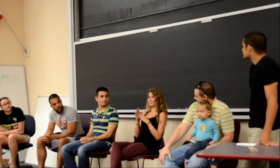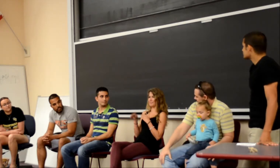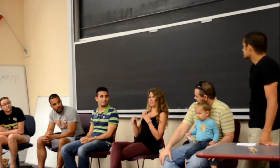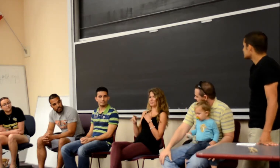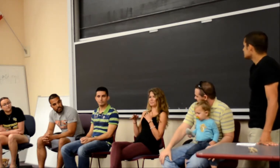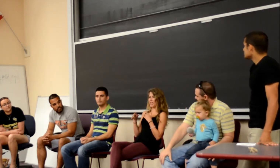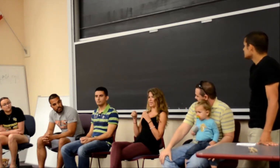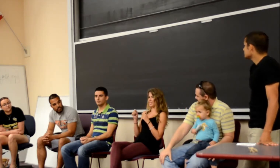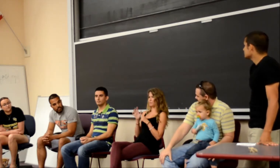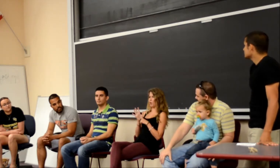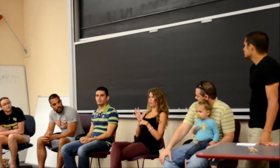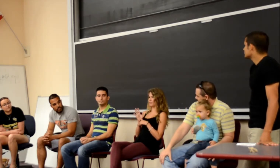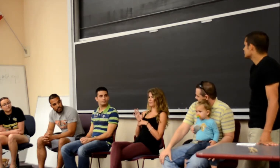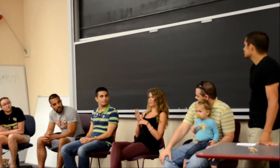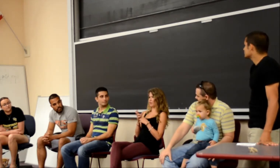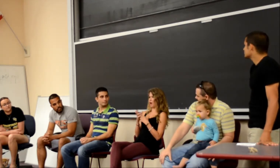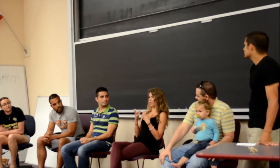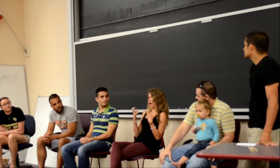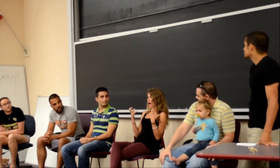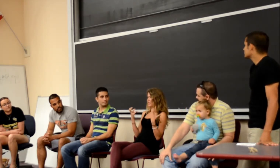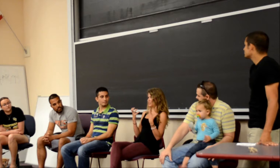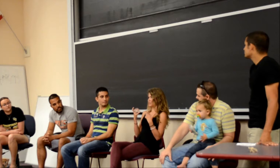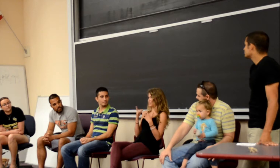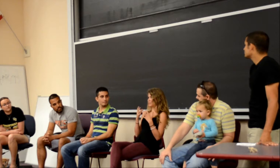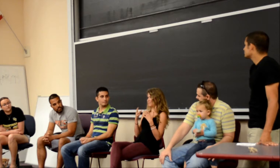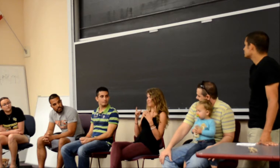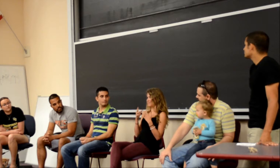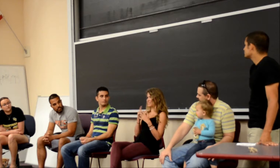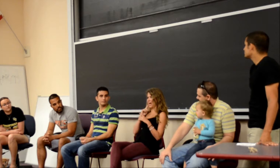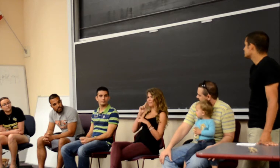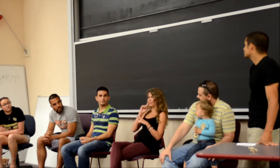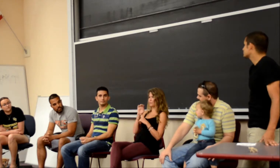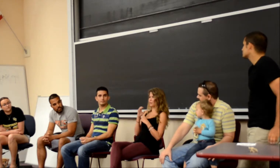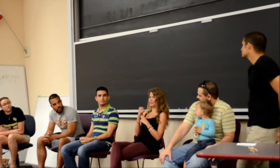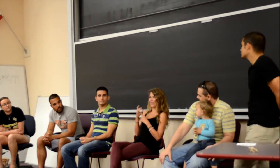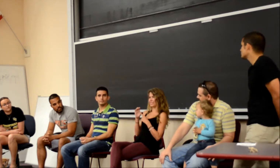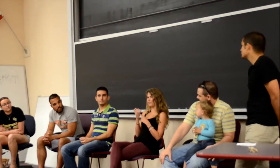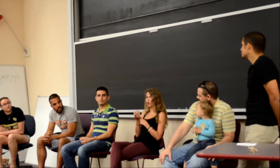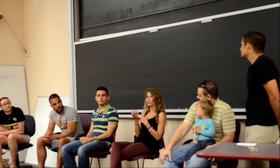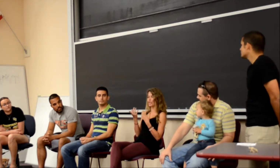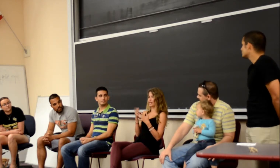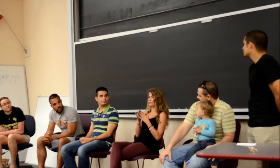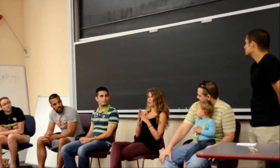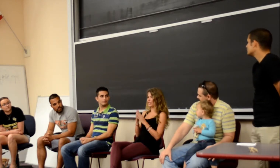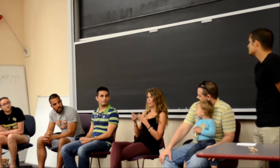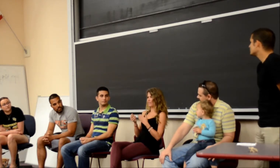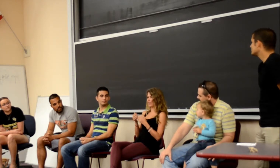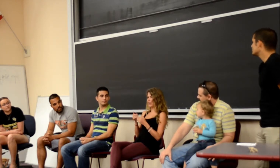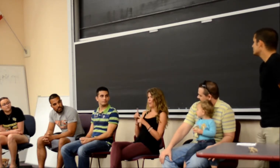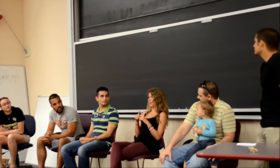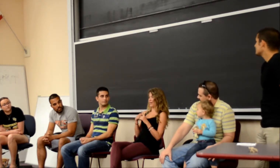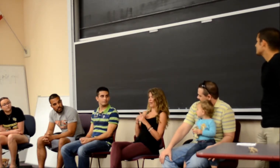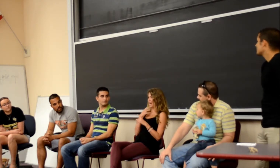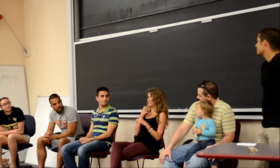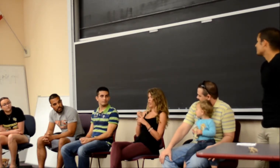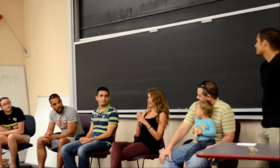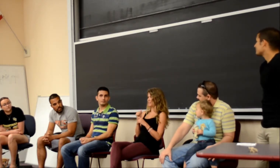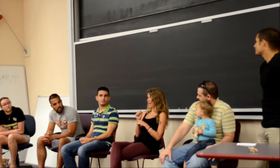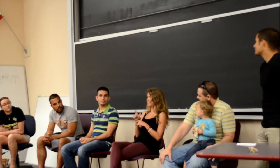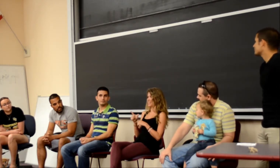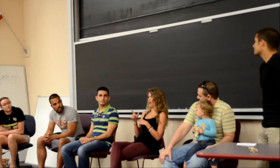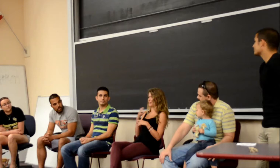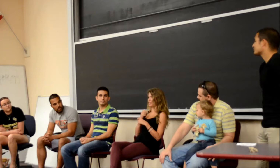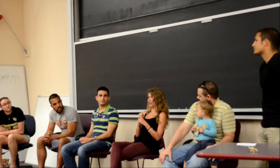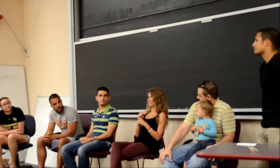family. I've never like exposed a lot to deaf culture, community, whatever. But like I